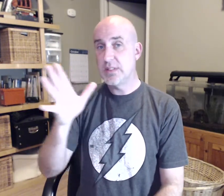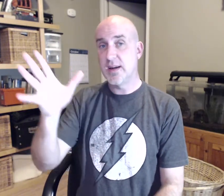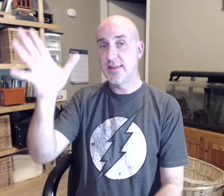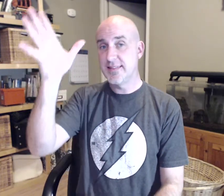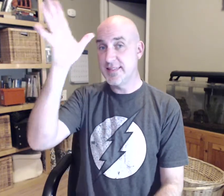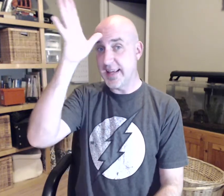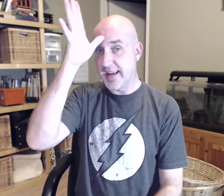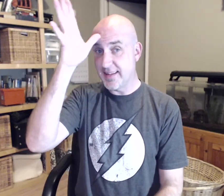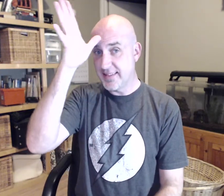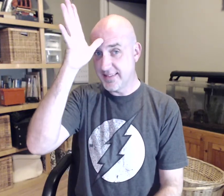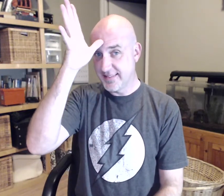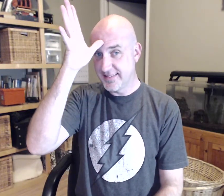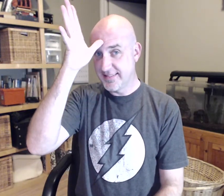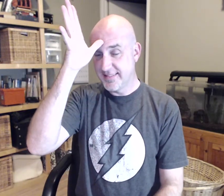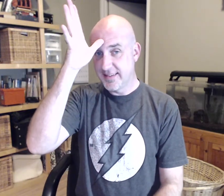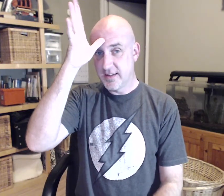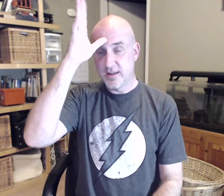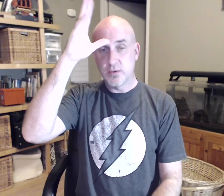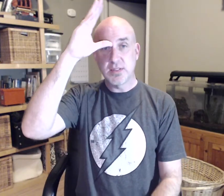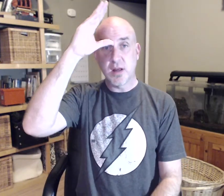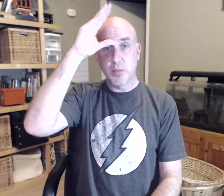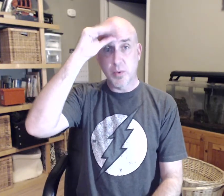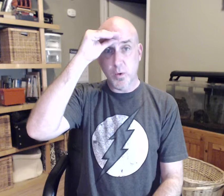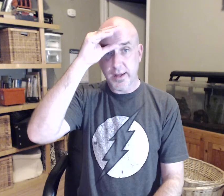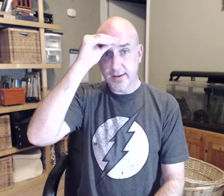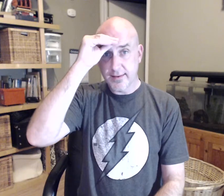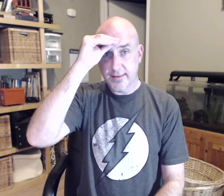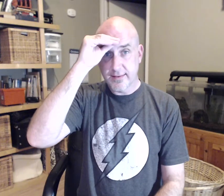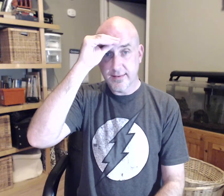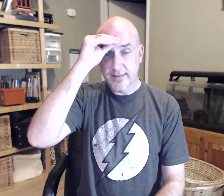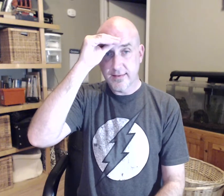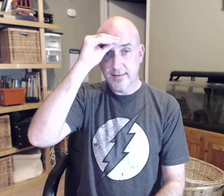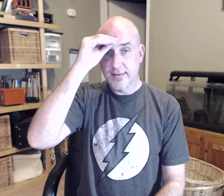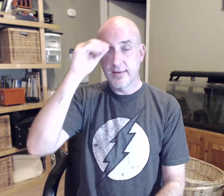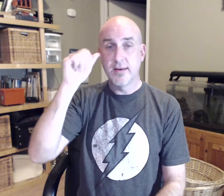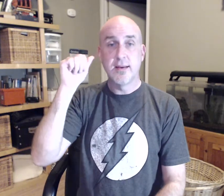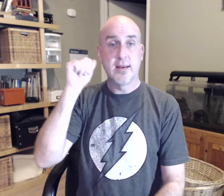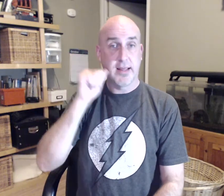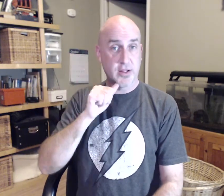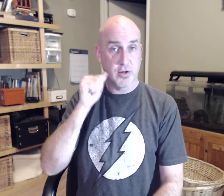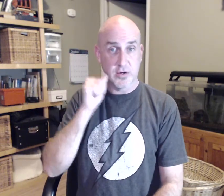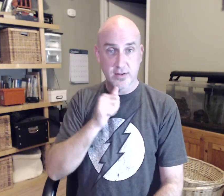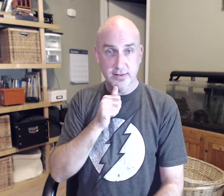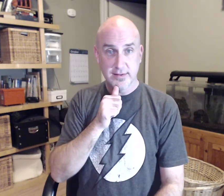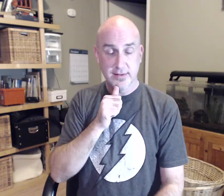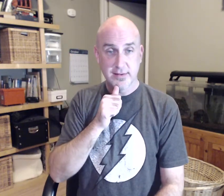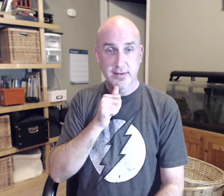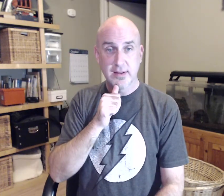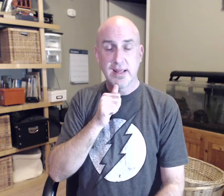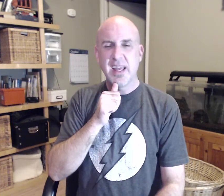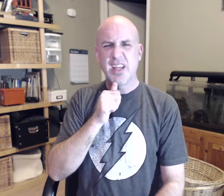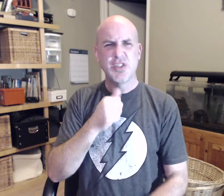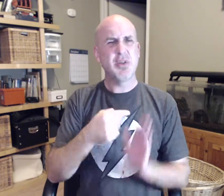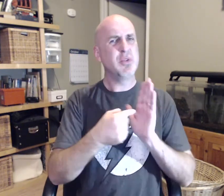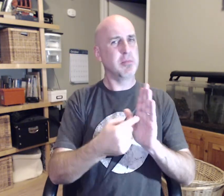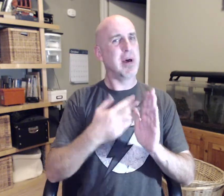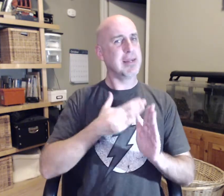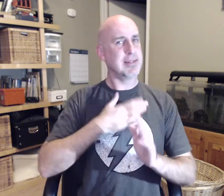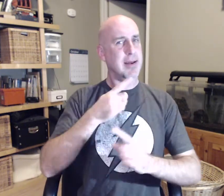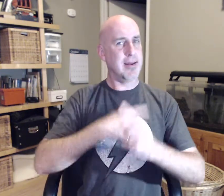taught dad. We taught boy and girl. I showed you my